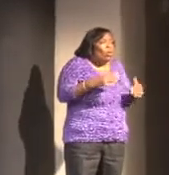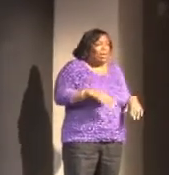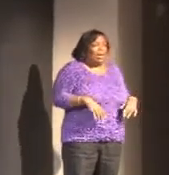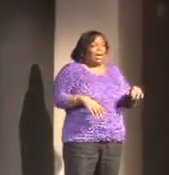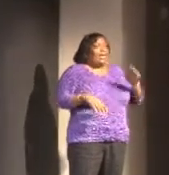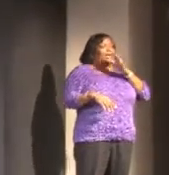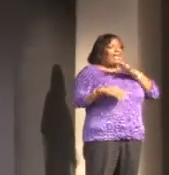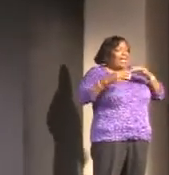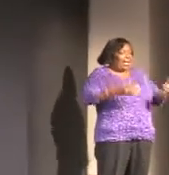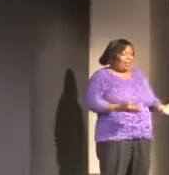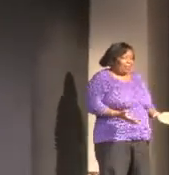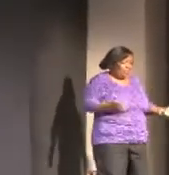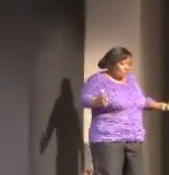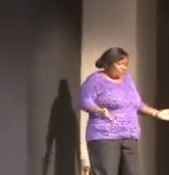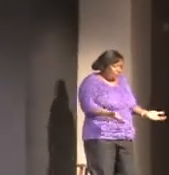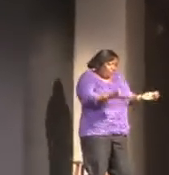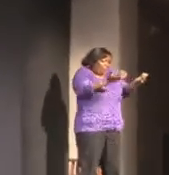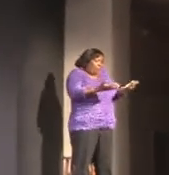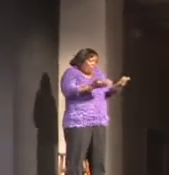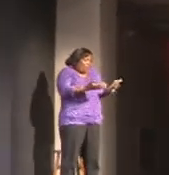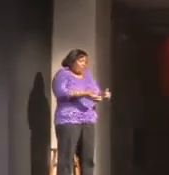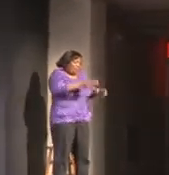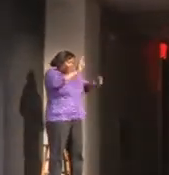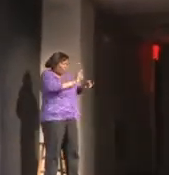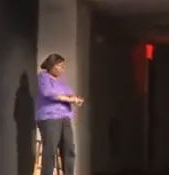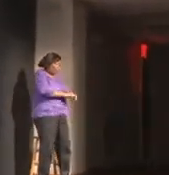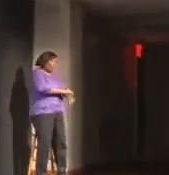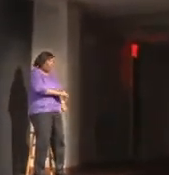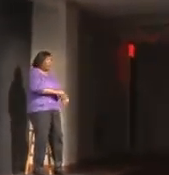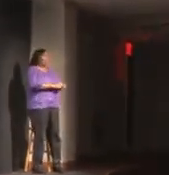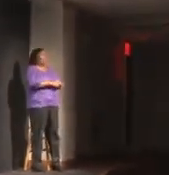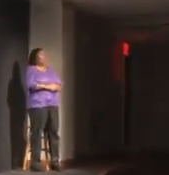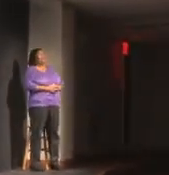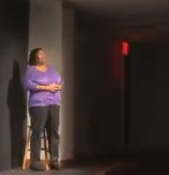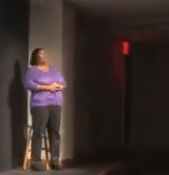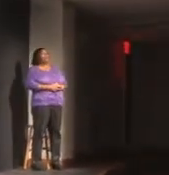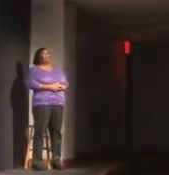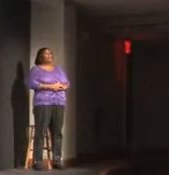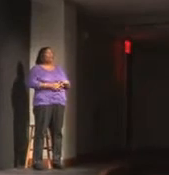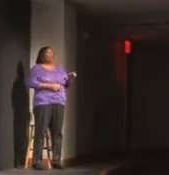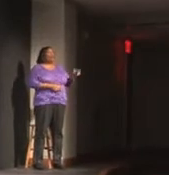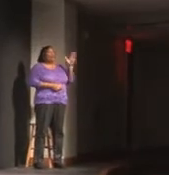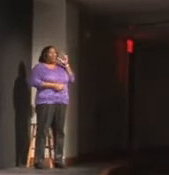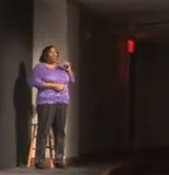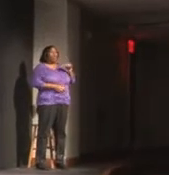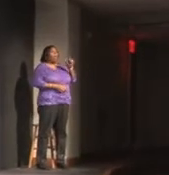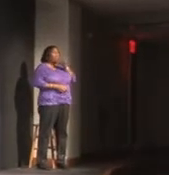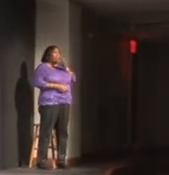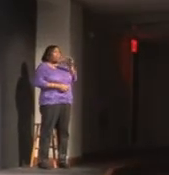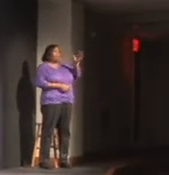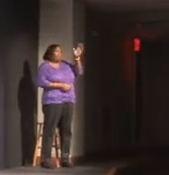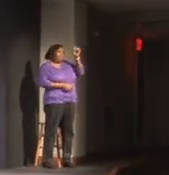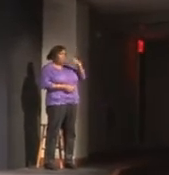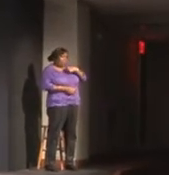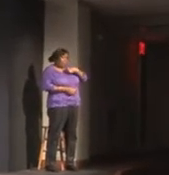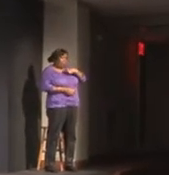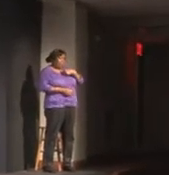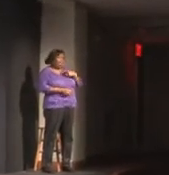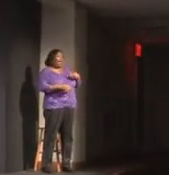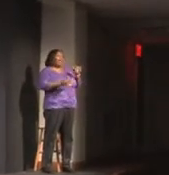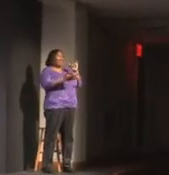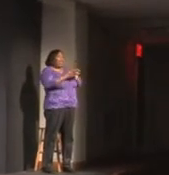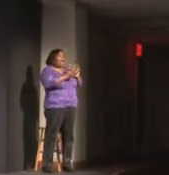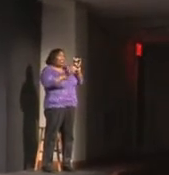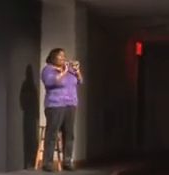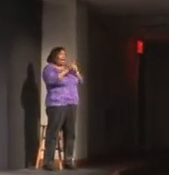Daddy picked me up, and he put me on his knee. You listen to your mom and me. That's how you